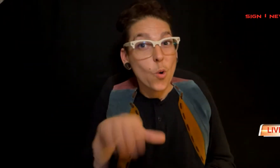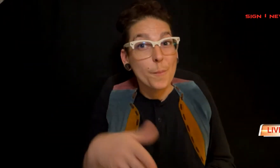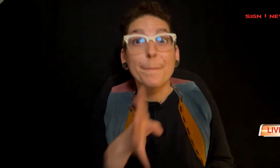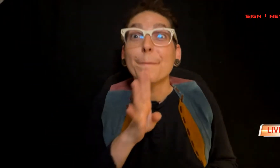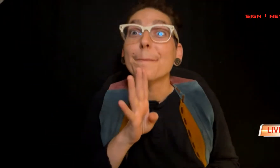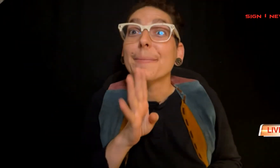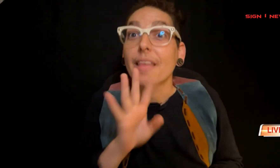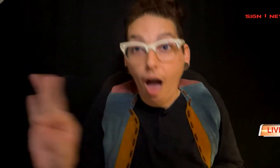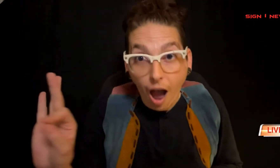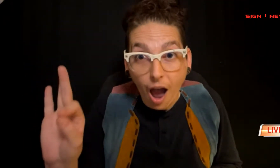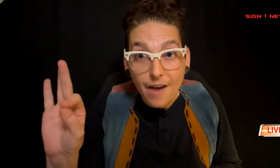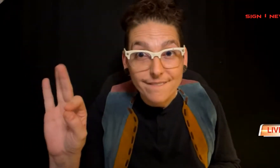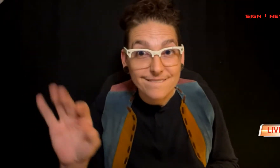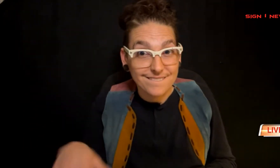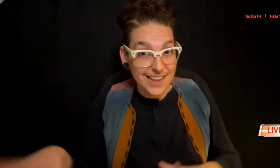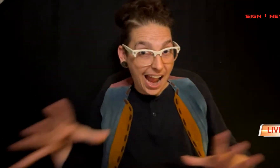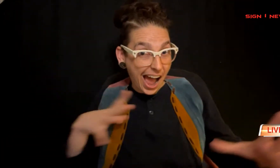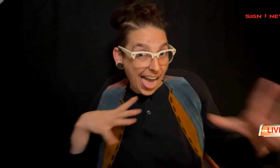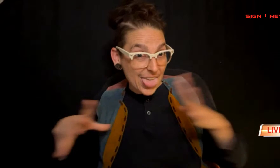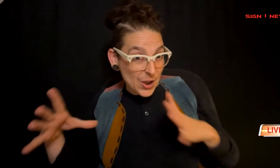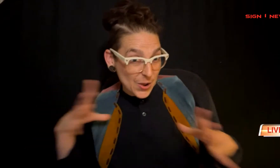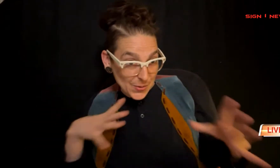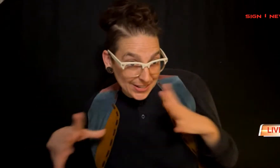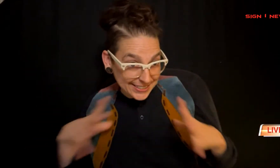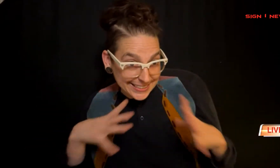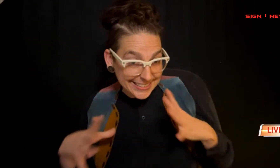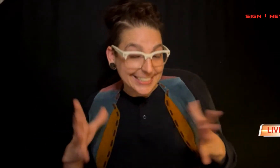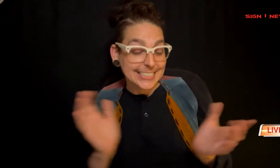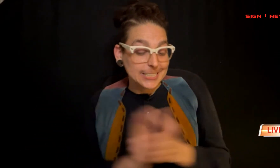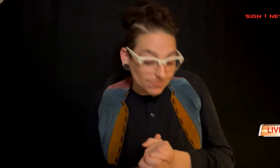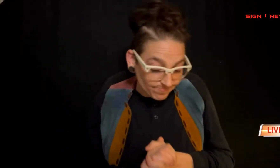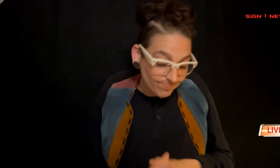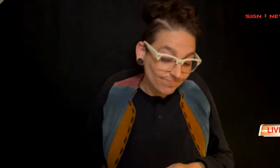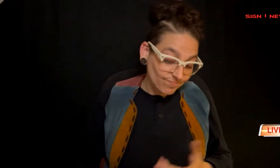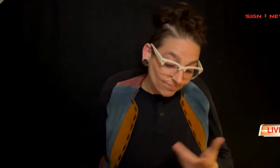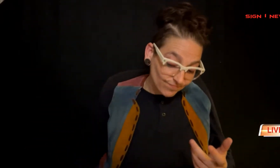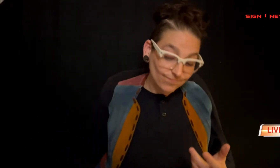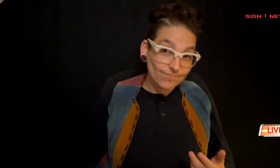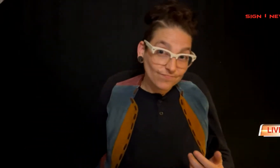make this broadcast happen. And by the way, speaking of Hollywood,